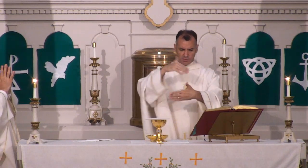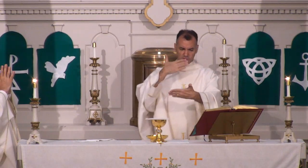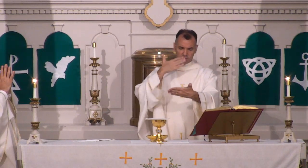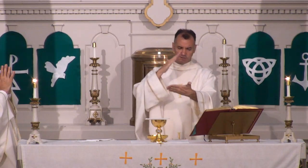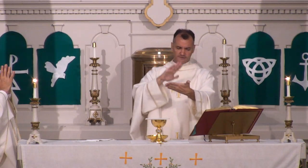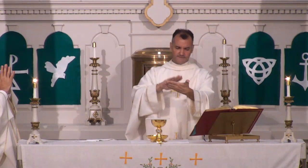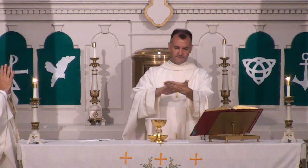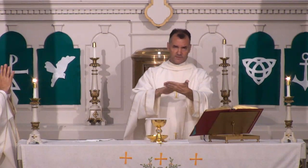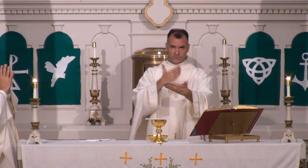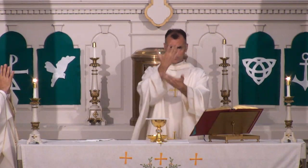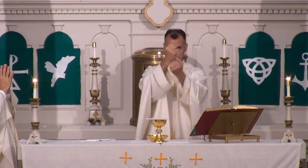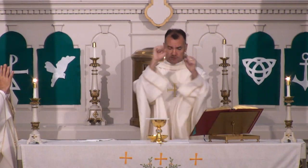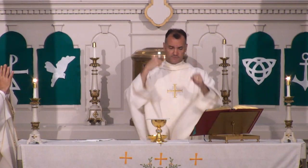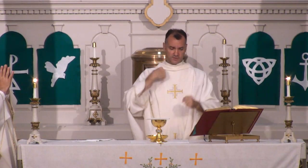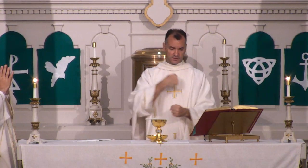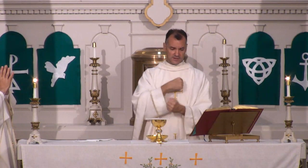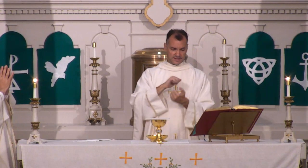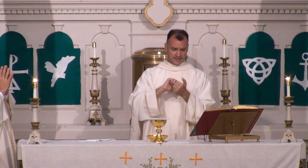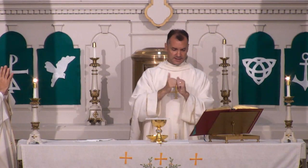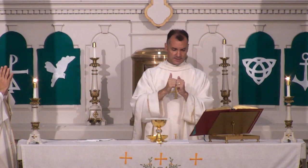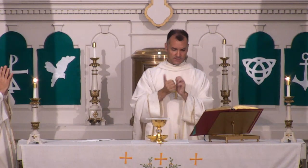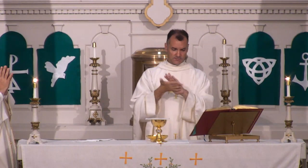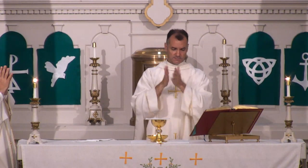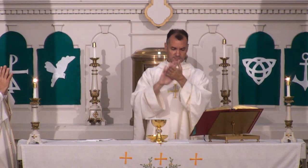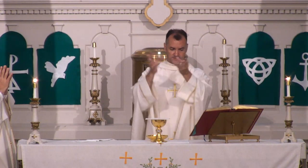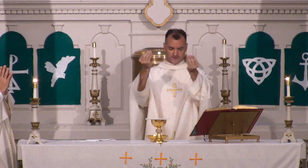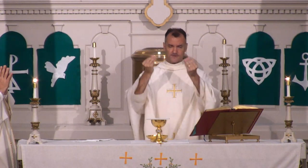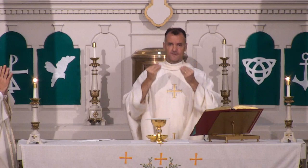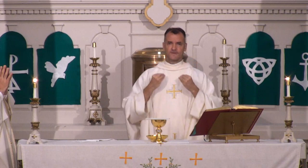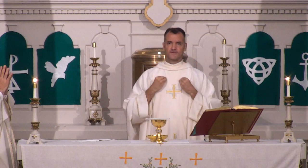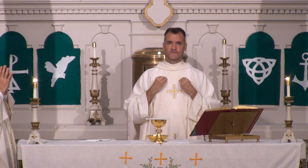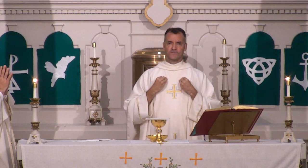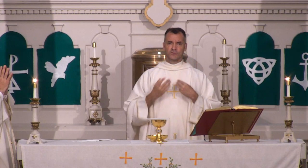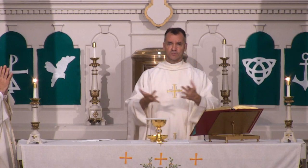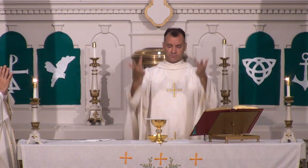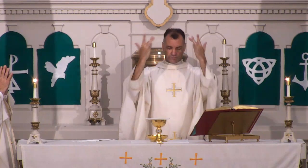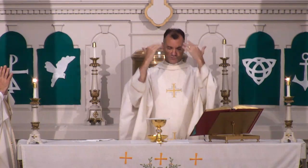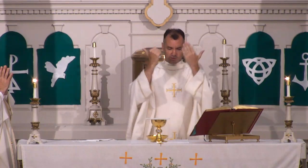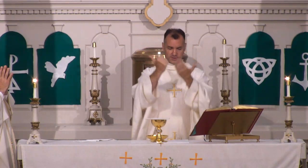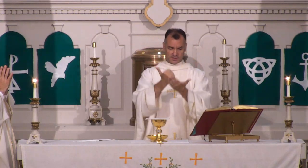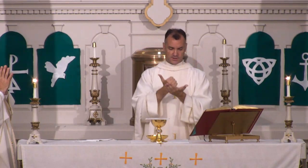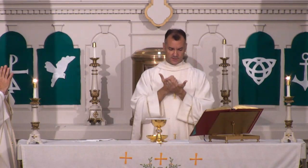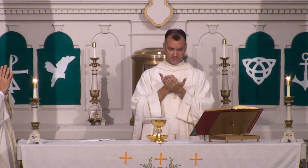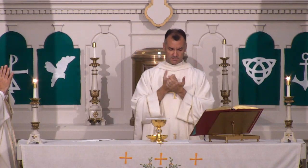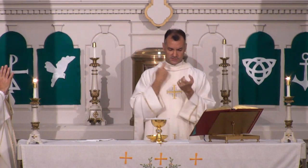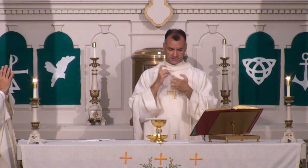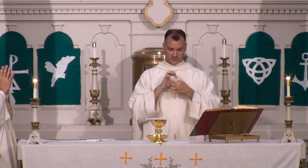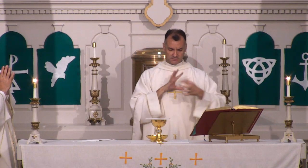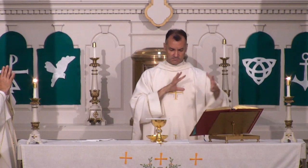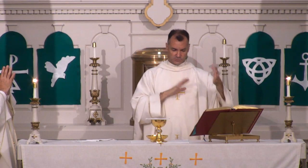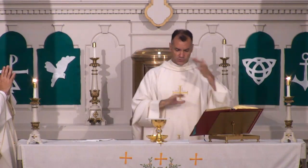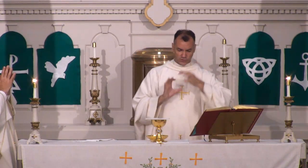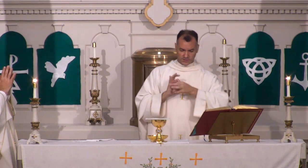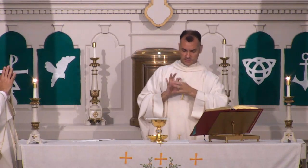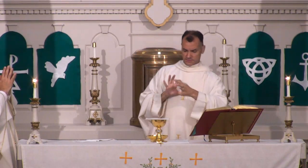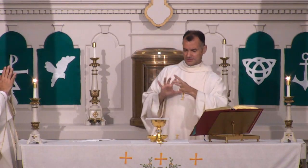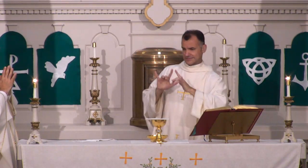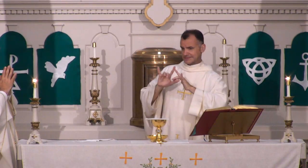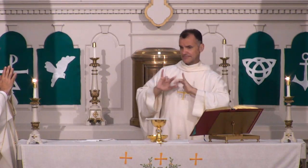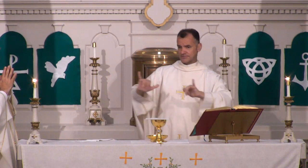Deliver us, Lord, we pray, from every evil. Graciously grant peace in our days, that by the help of your mercy, we